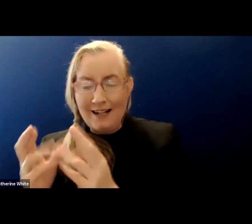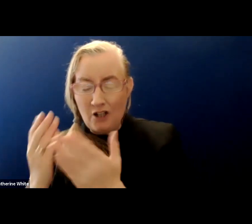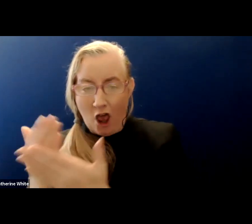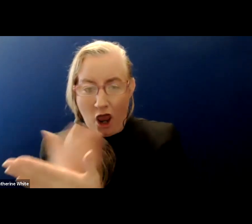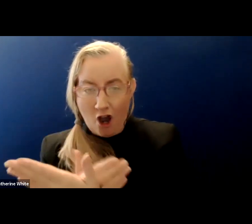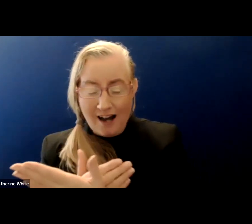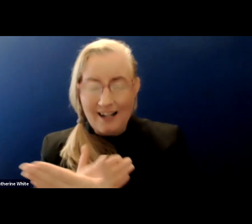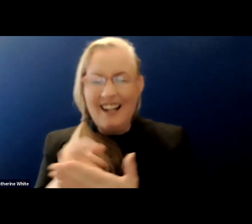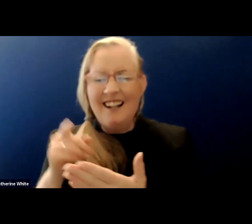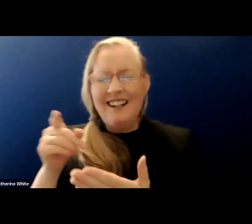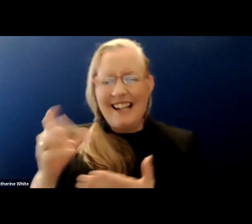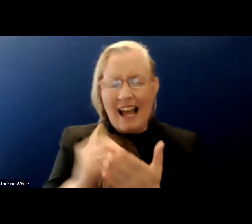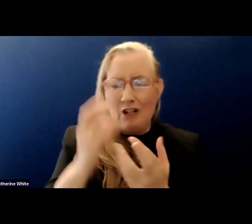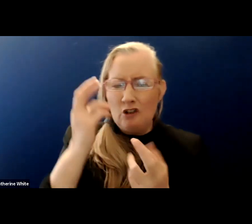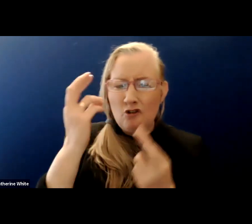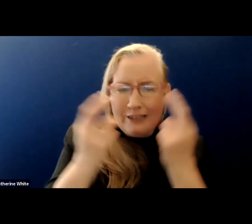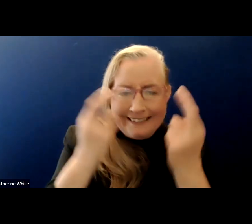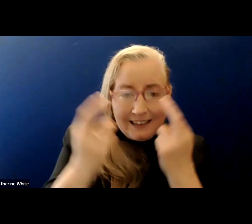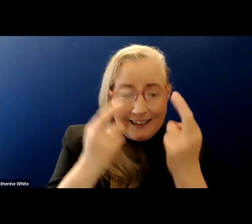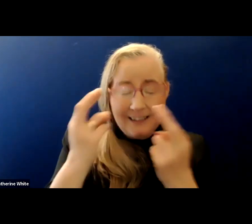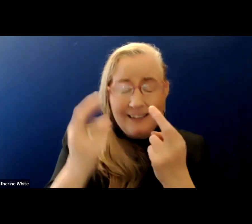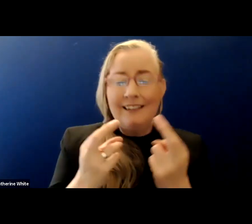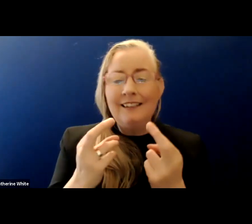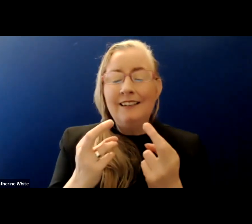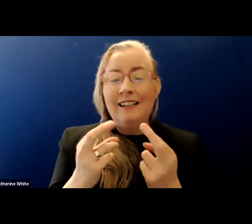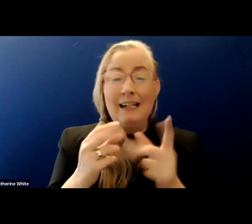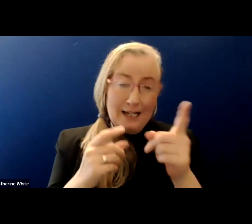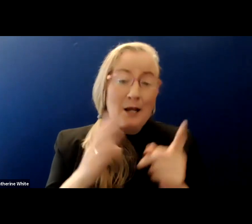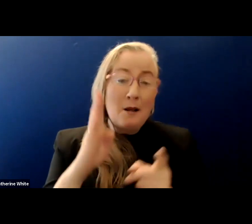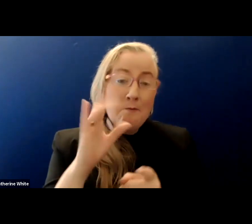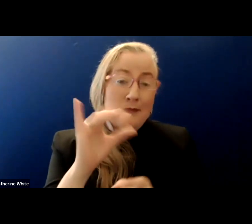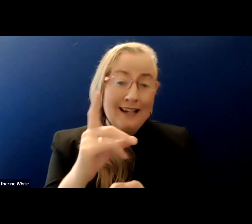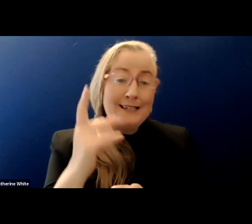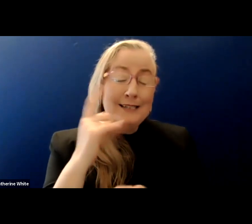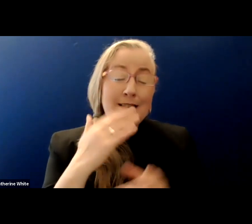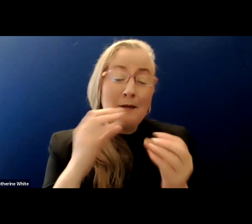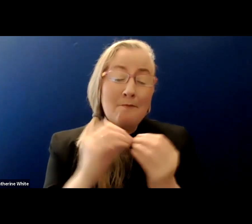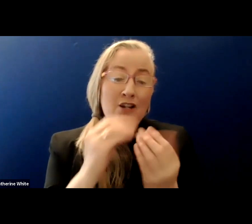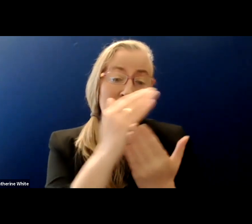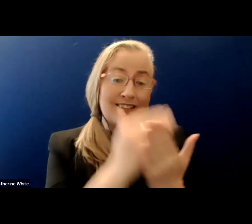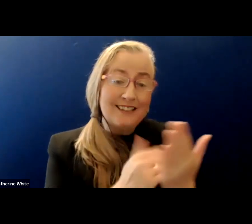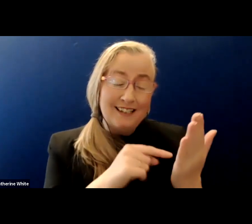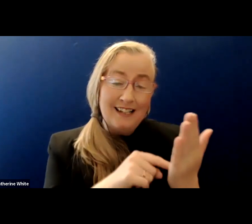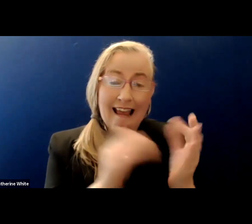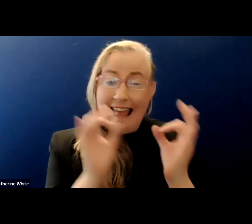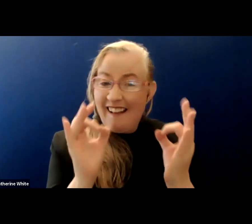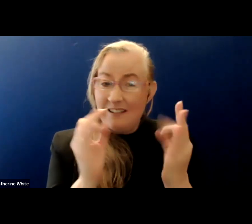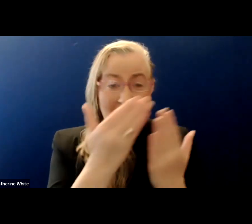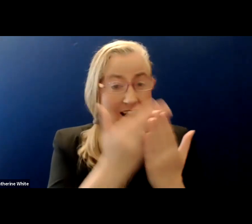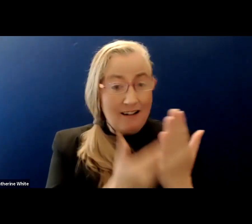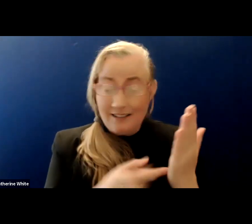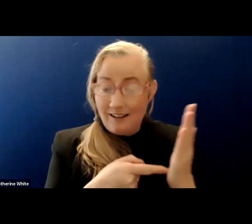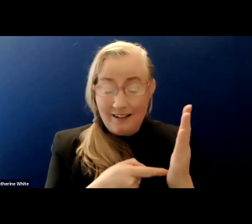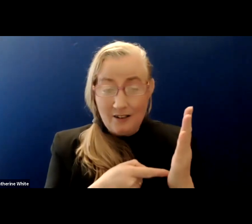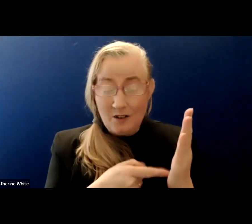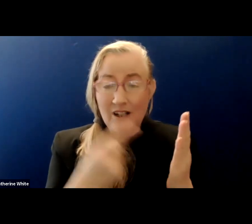its reasonings as they put there, and as Bill wrote about in his Brace and Suspenders article that from a conference I